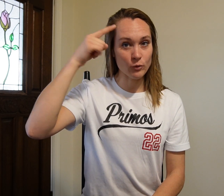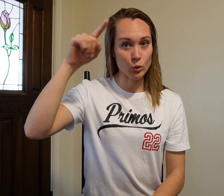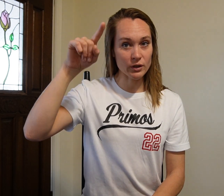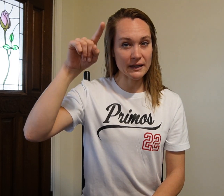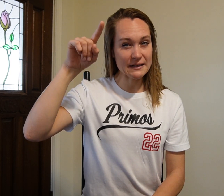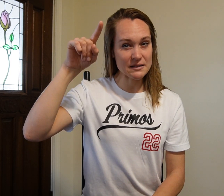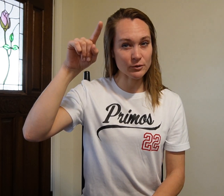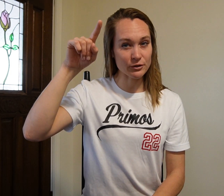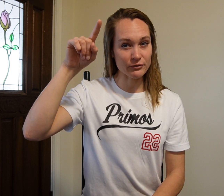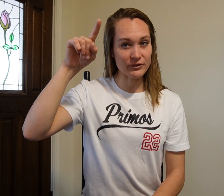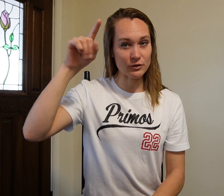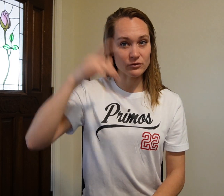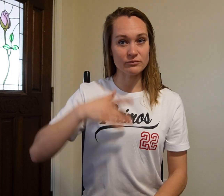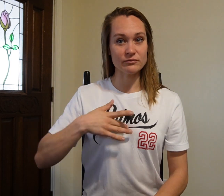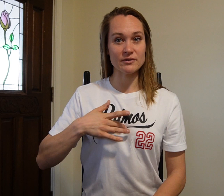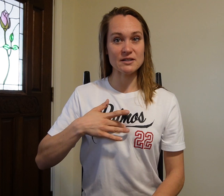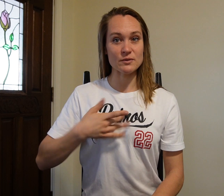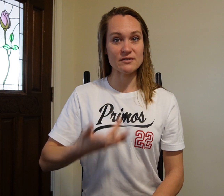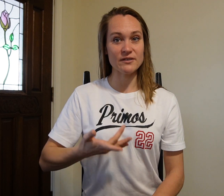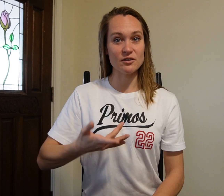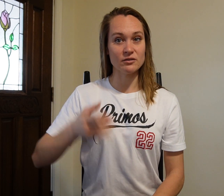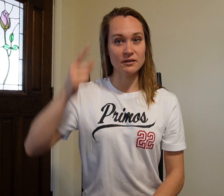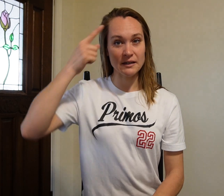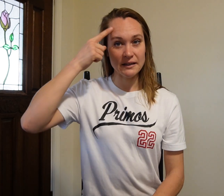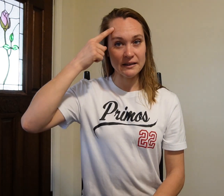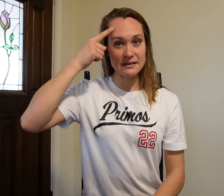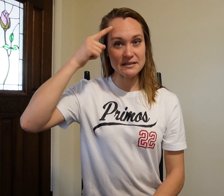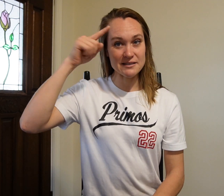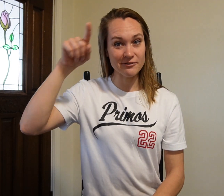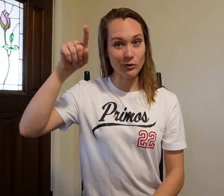4, kind of similar to feel. This was feel, this is 4.